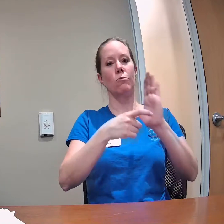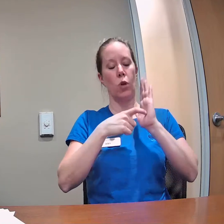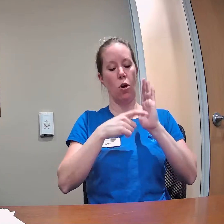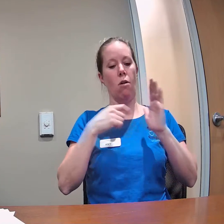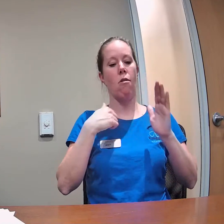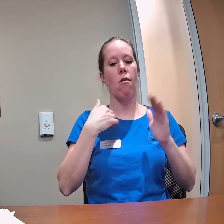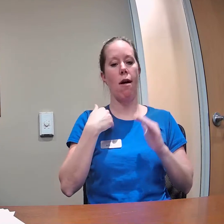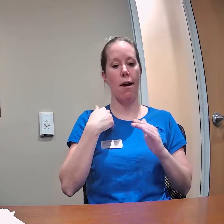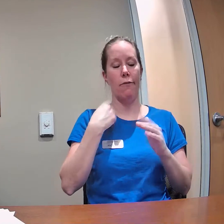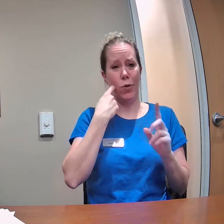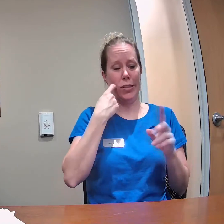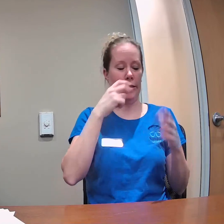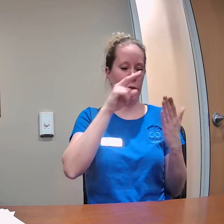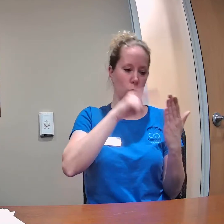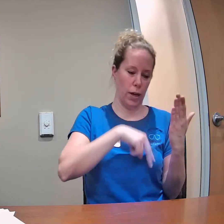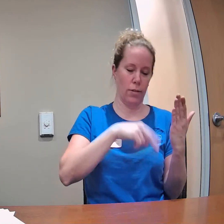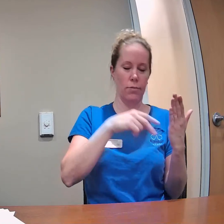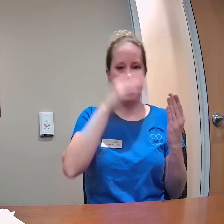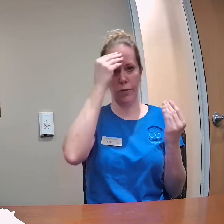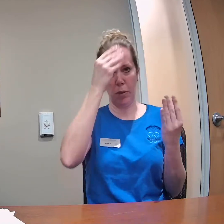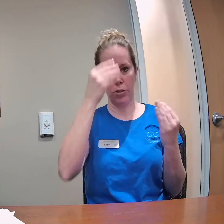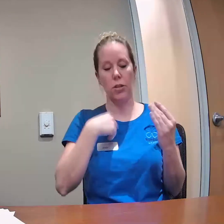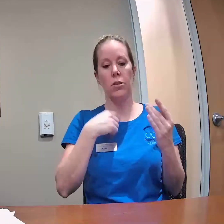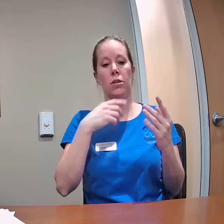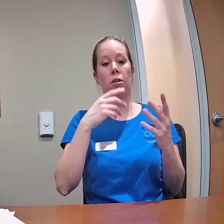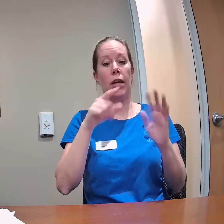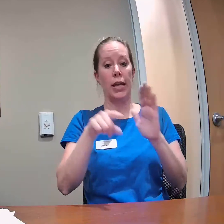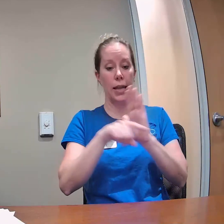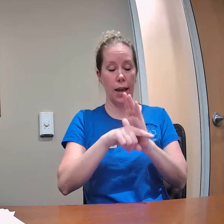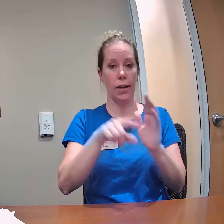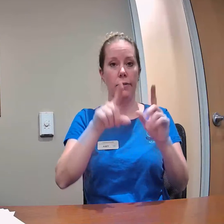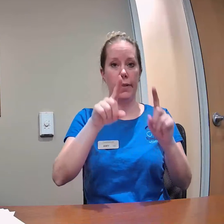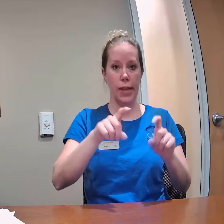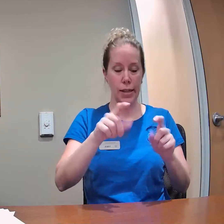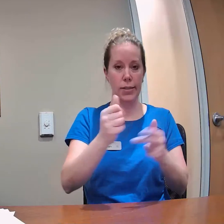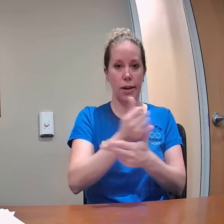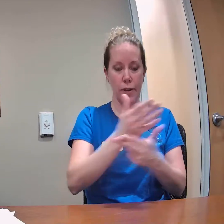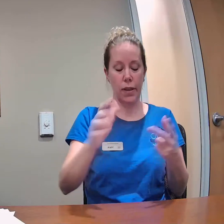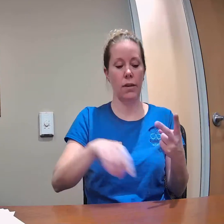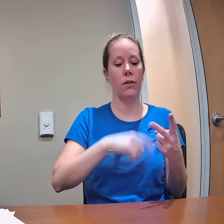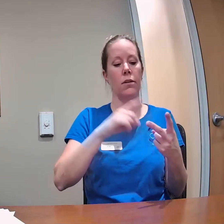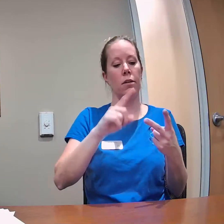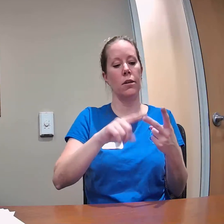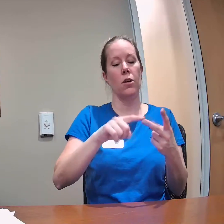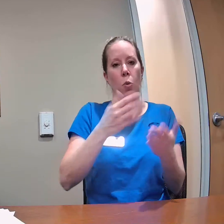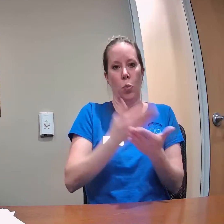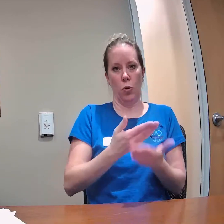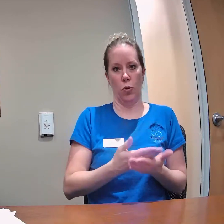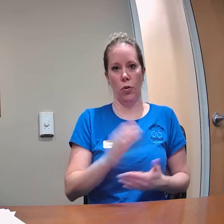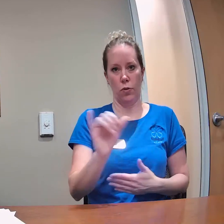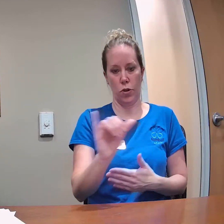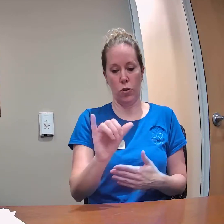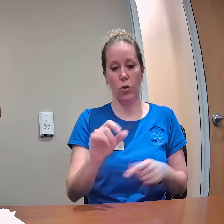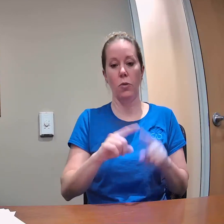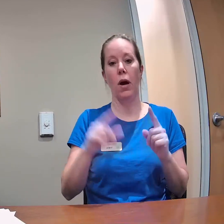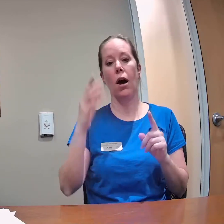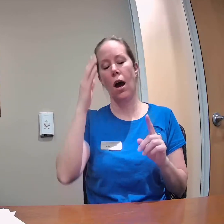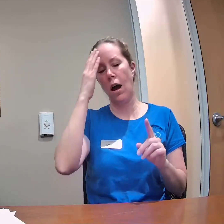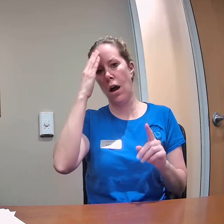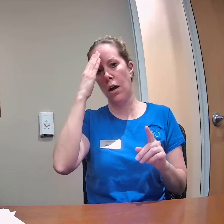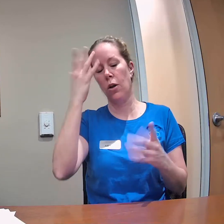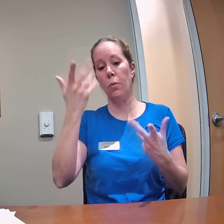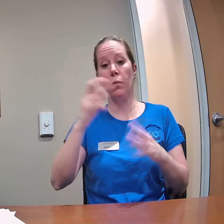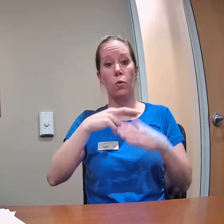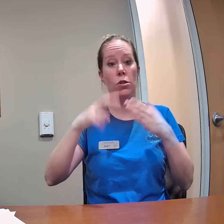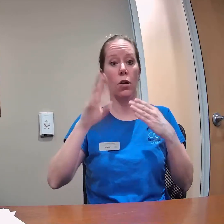Minister's Directive, which I've just read to you, have been met. Except that I'm telling you at the same time that you may not have your results right